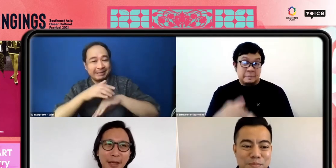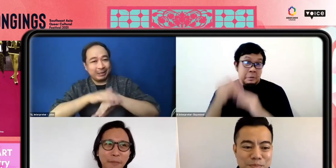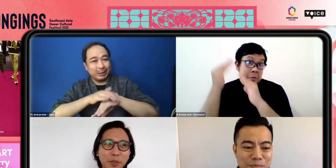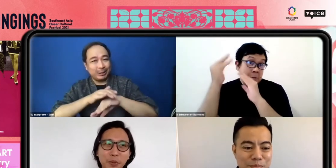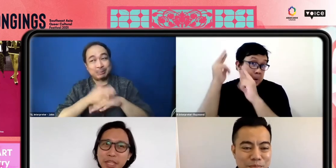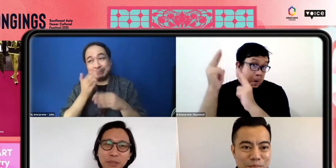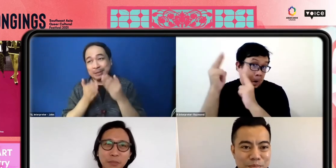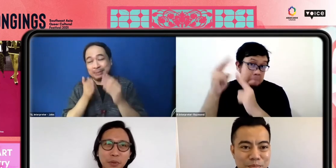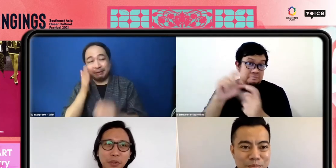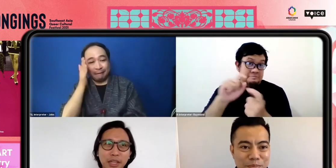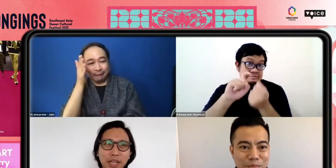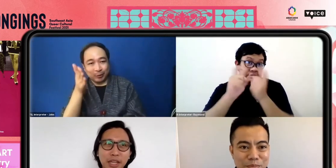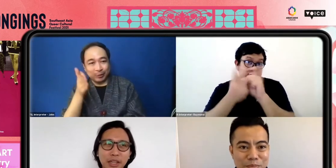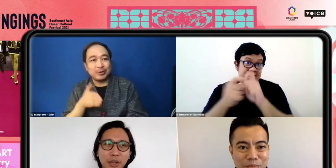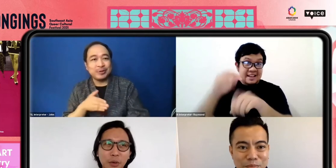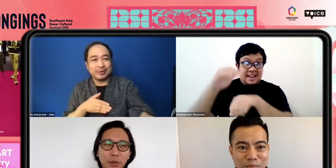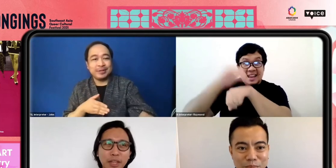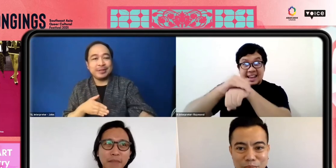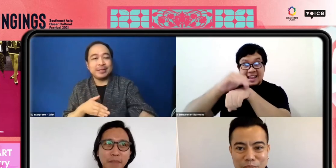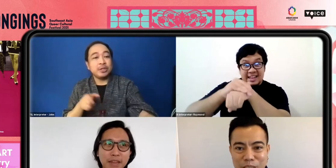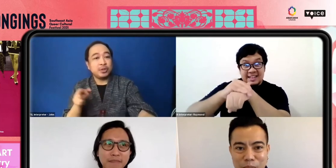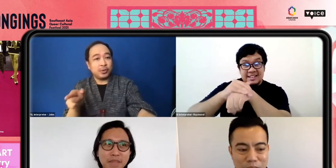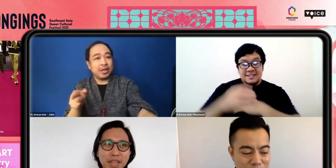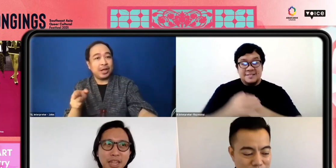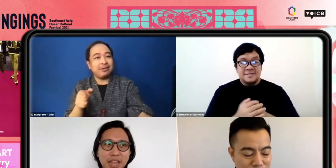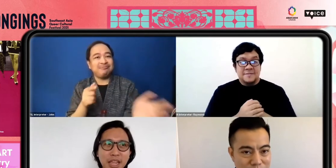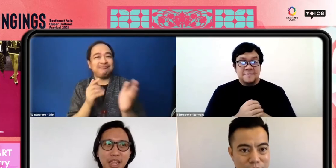And so this book